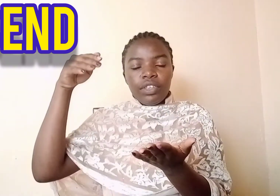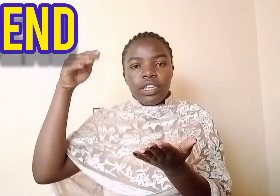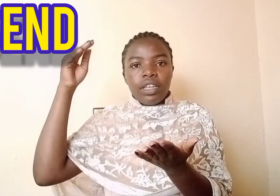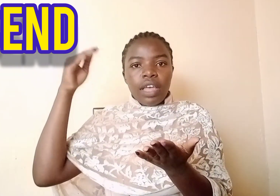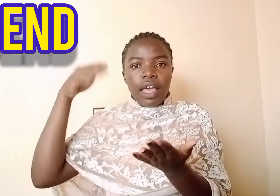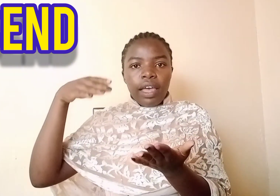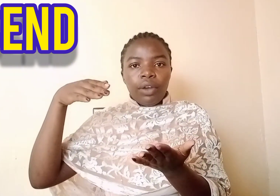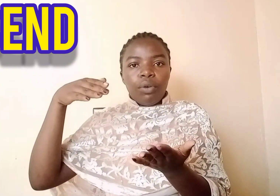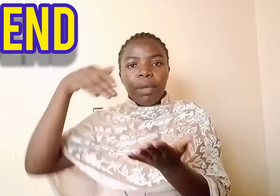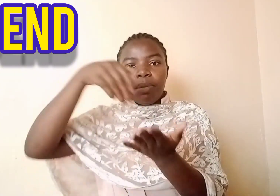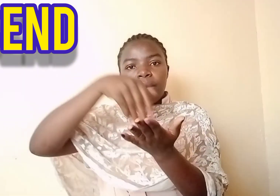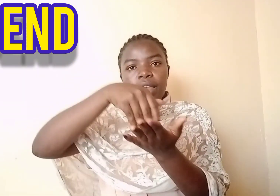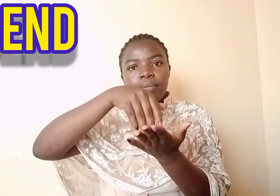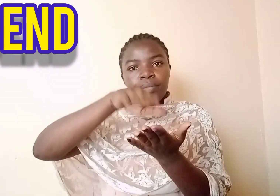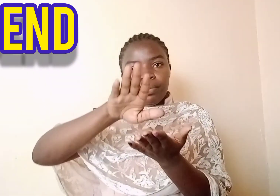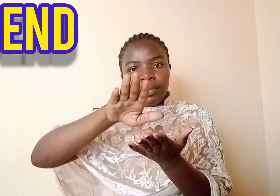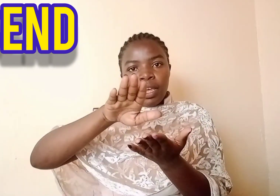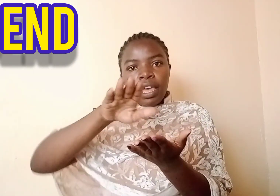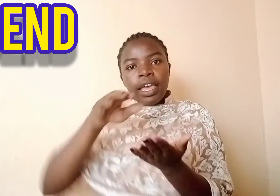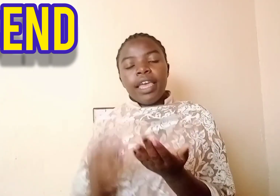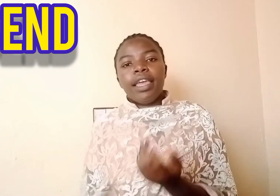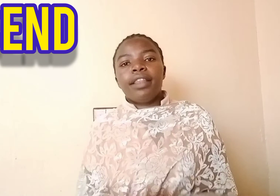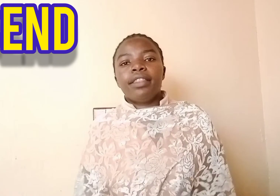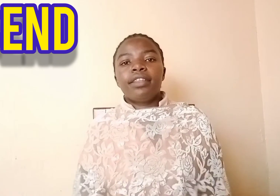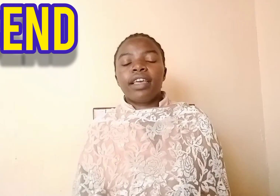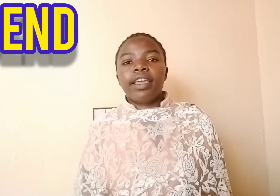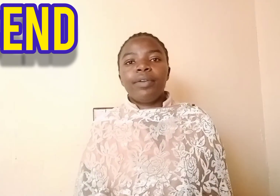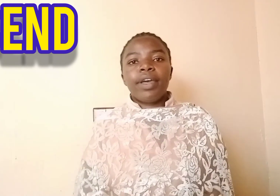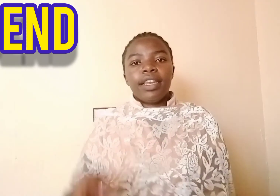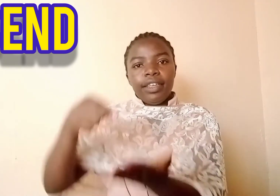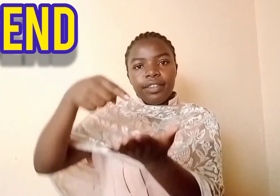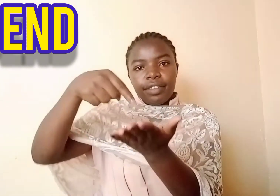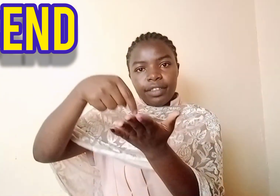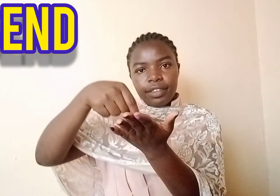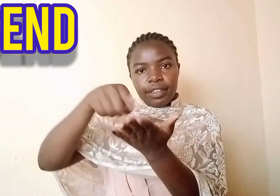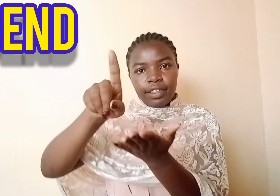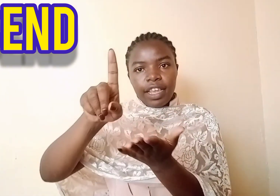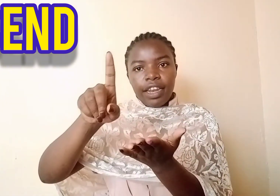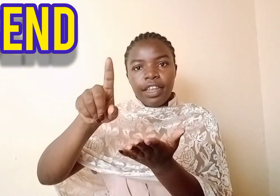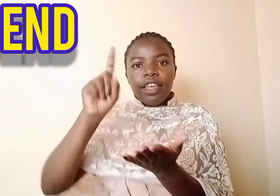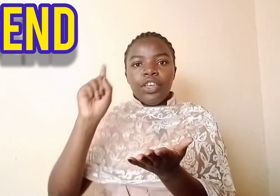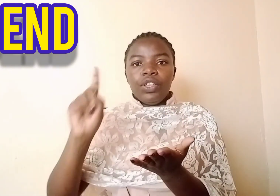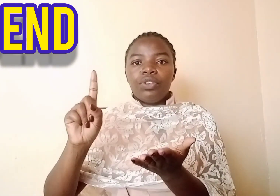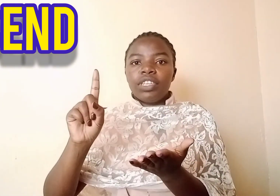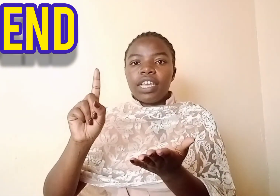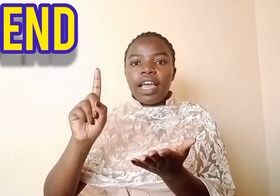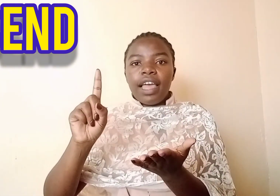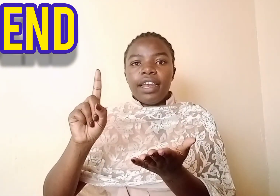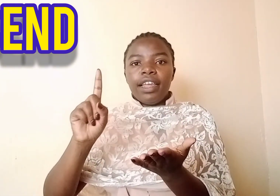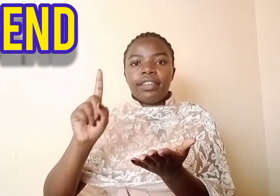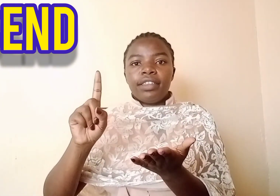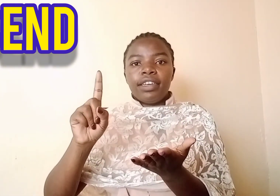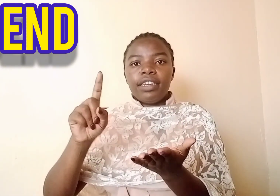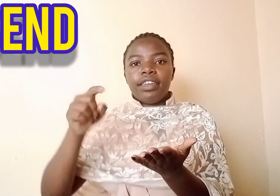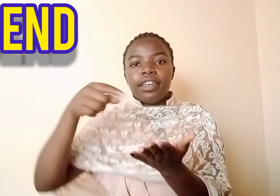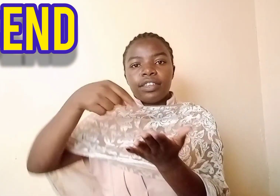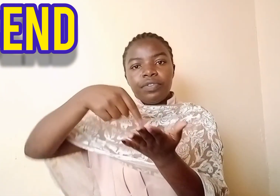using an open palm. And the second one is send using an extended index